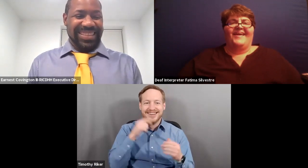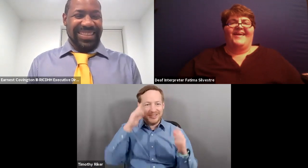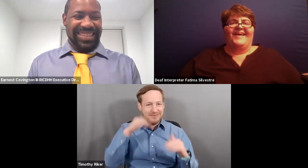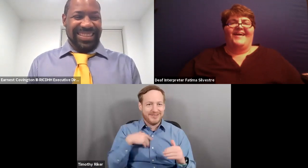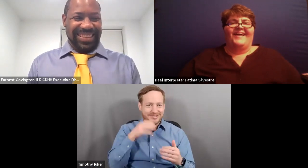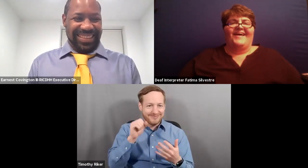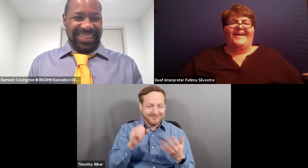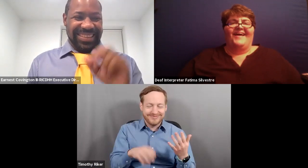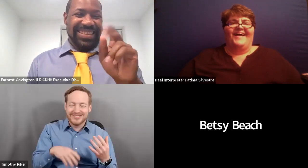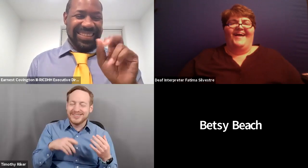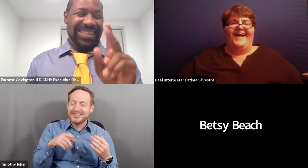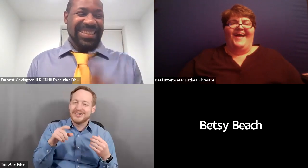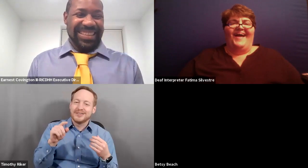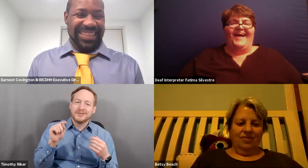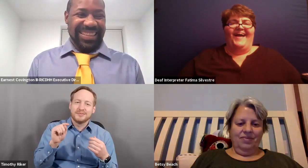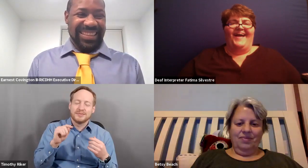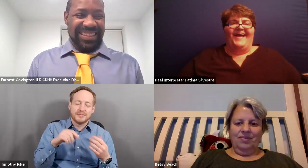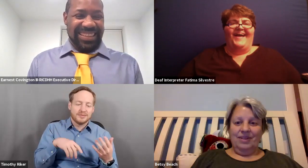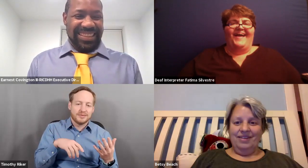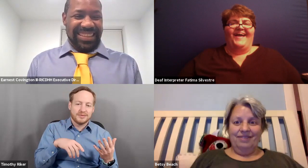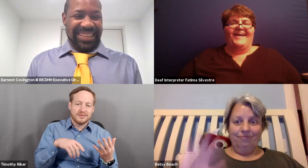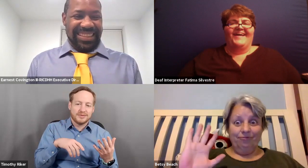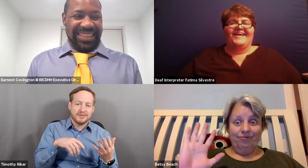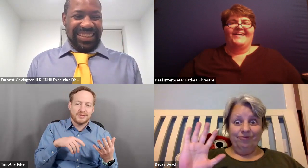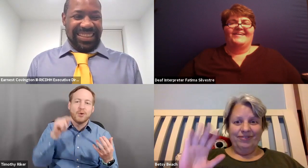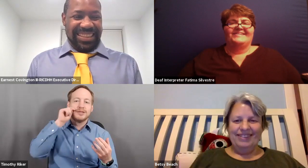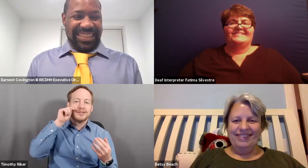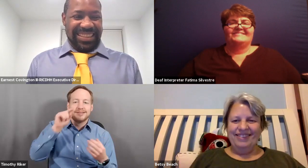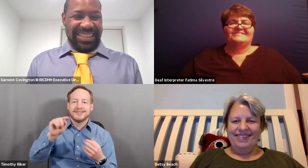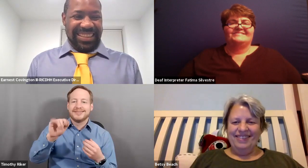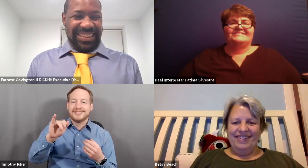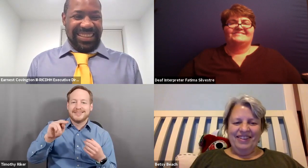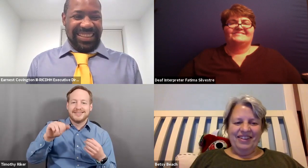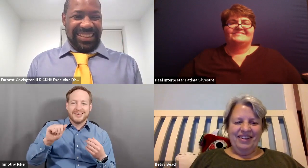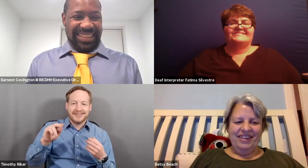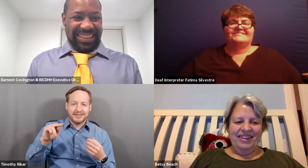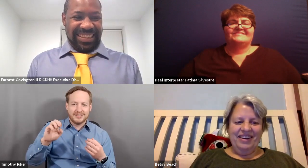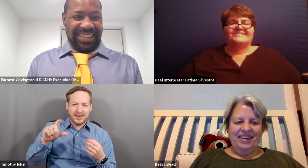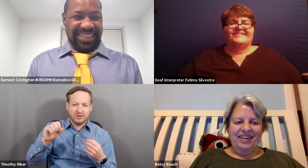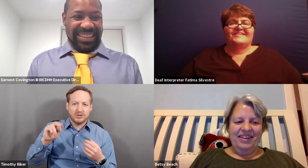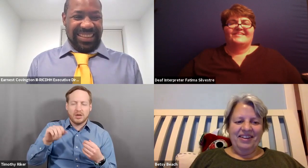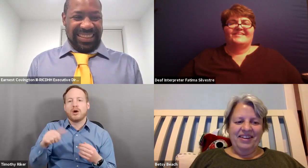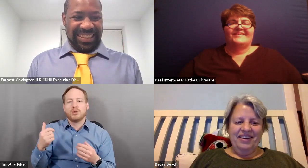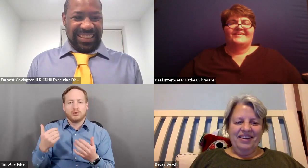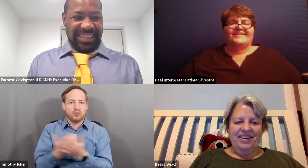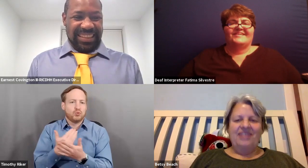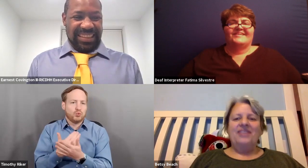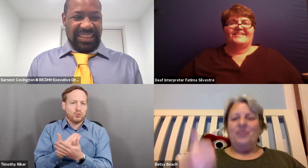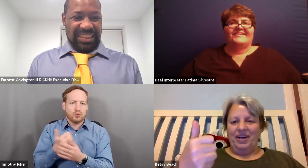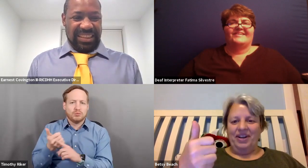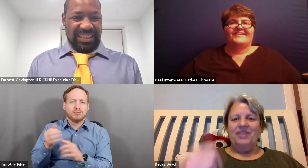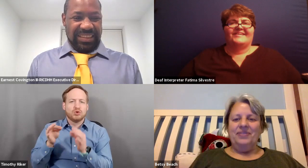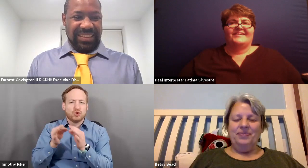Oh, I should have had a list in front of me. I didn't expect to, Betsy, yeah, if you could. So Tina